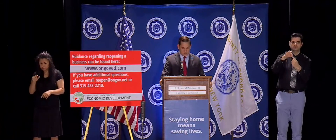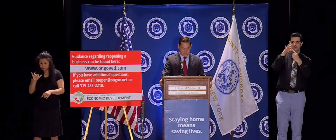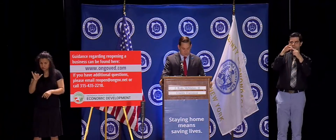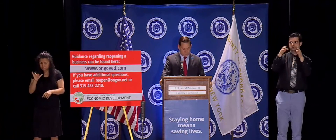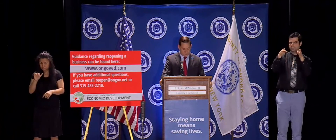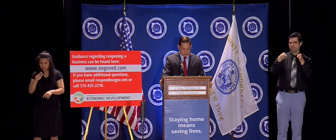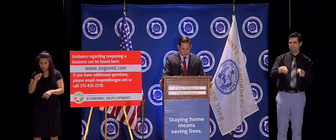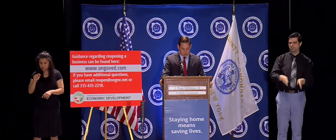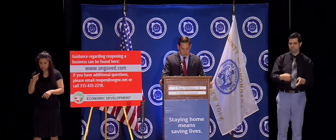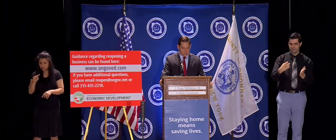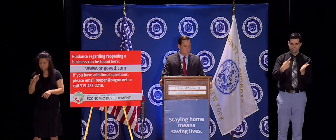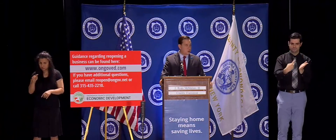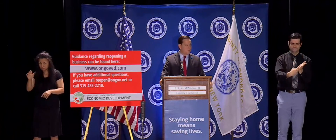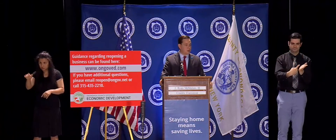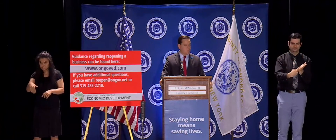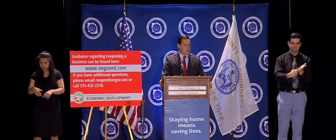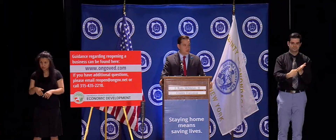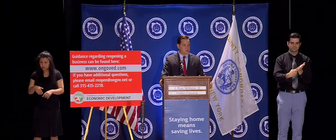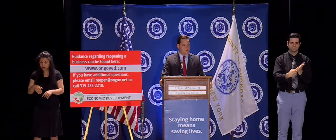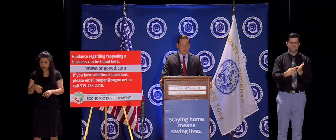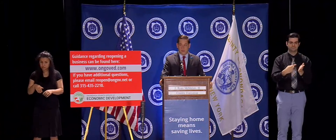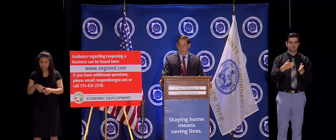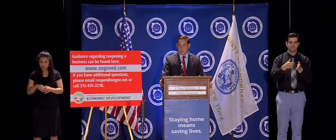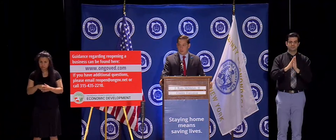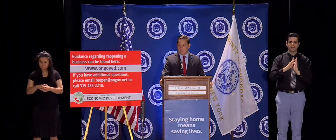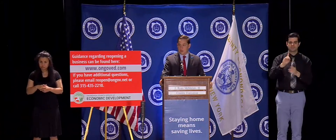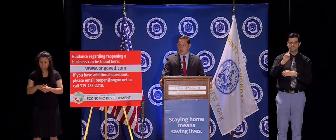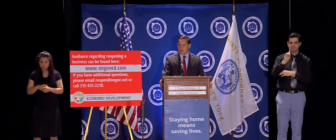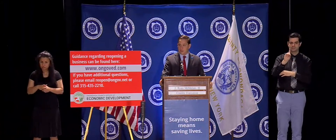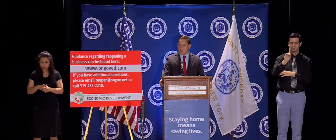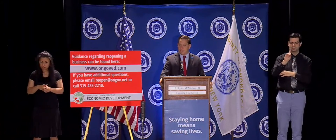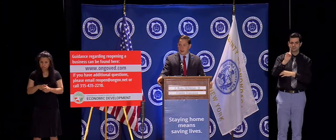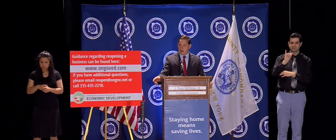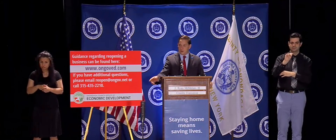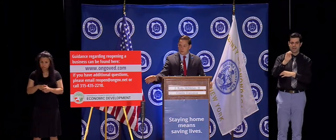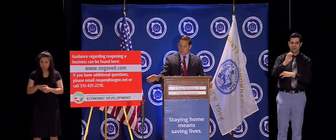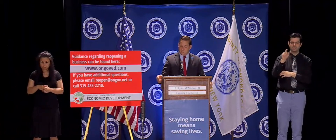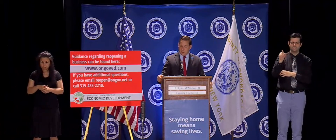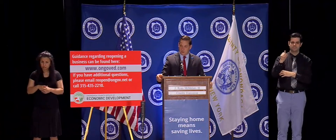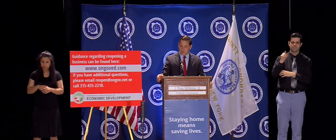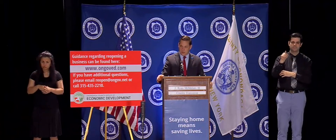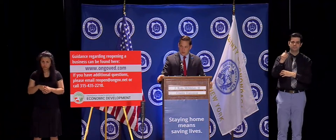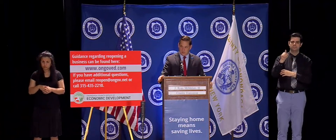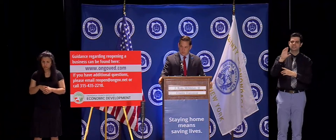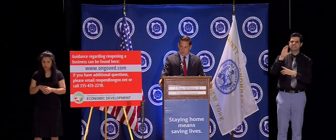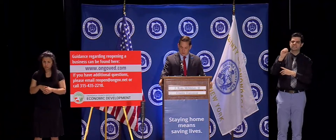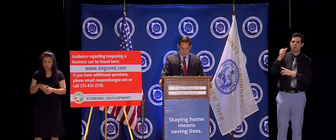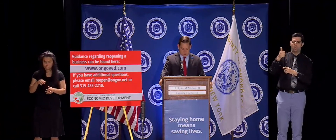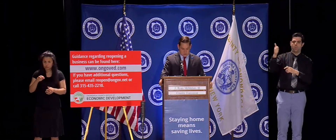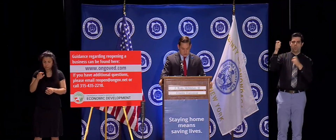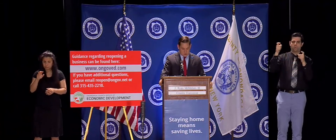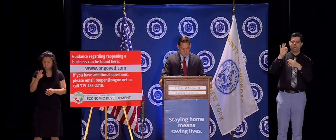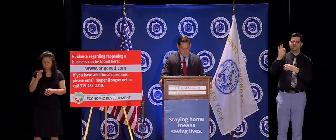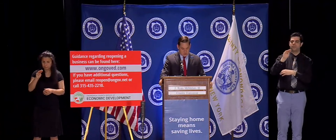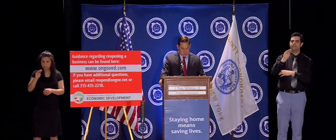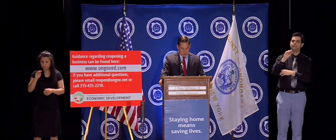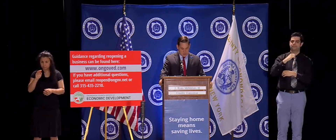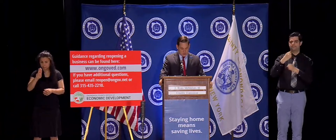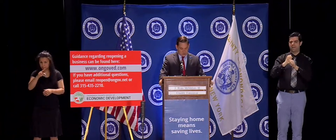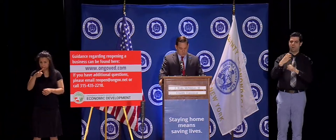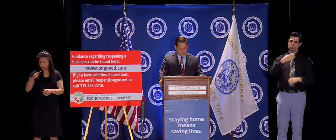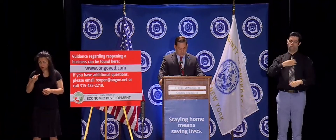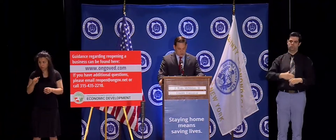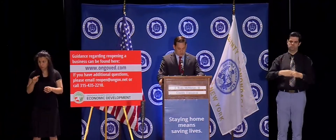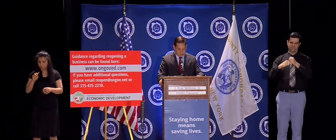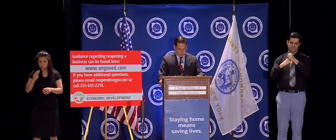Kupperman comes up, our CEO of Make-A-Wish Foundation. She has a banner, so come on up, Diane.